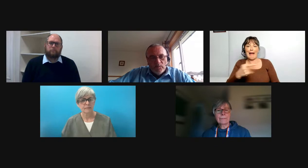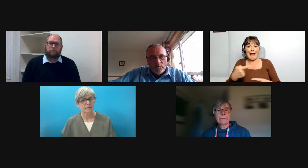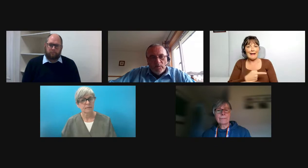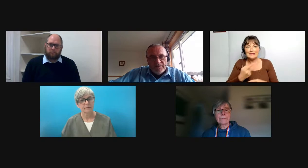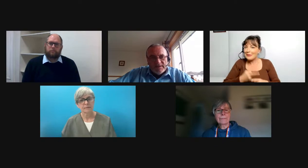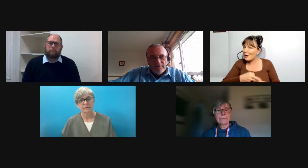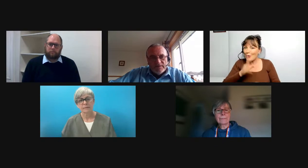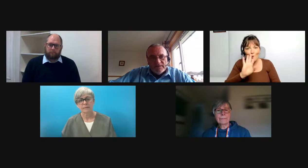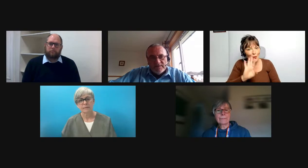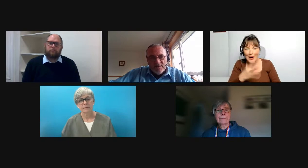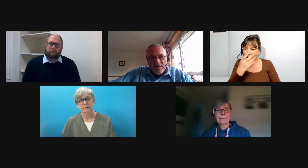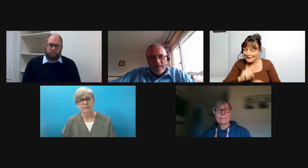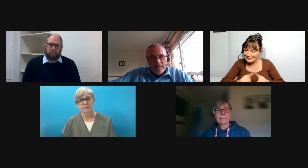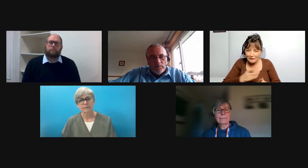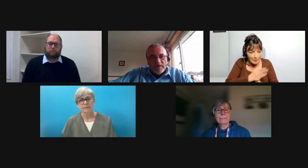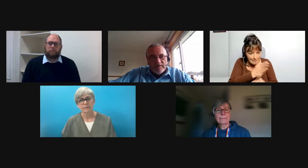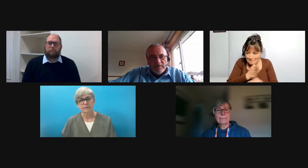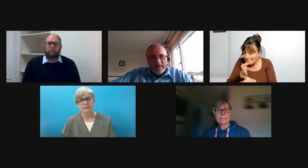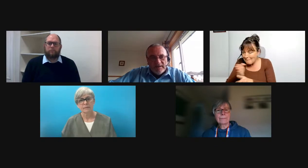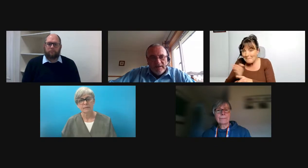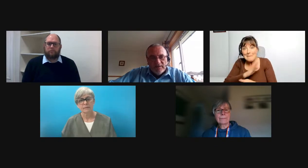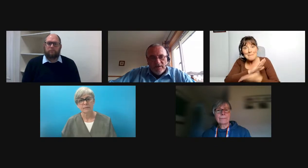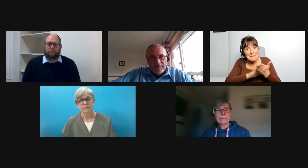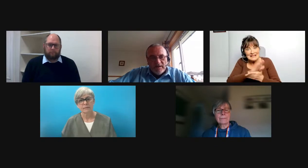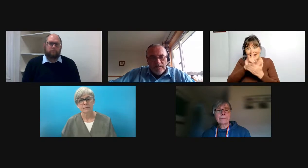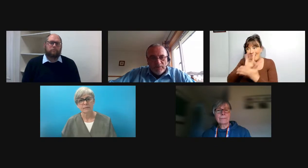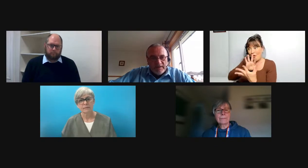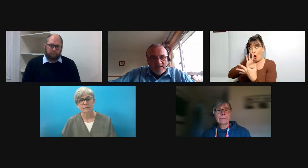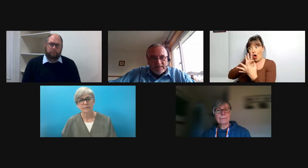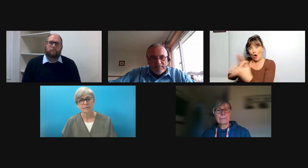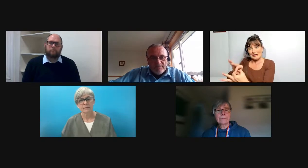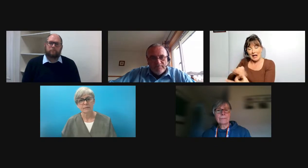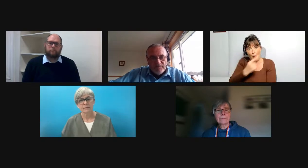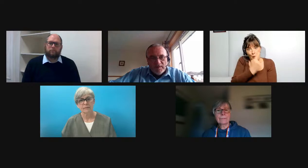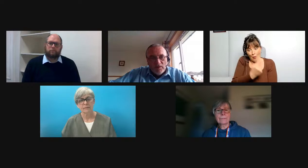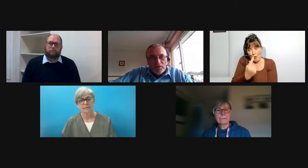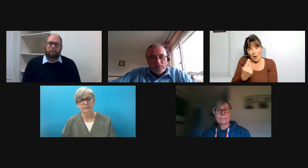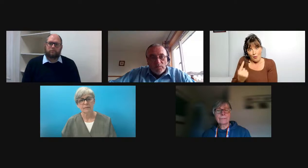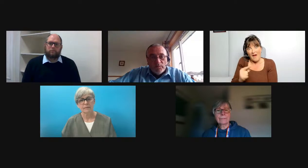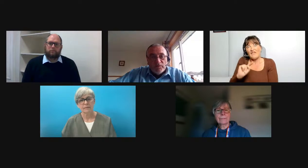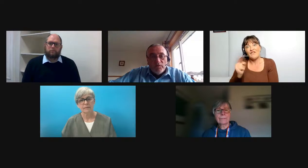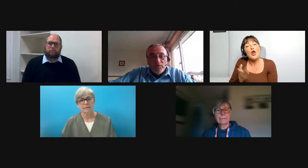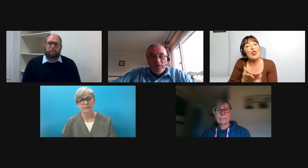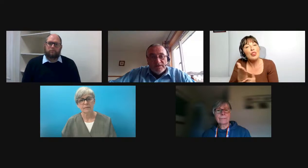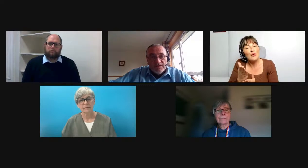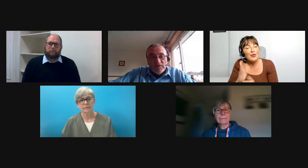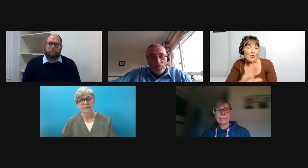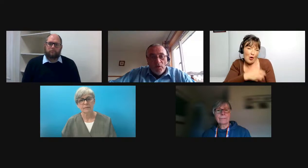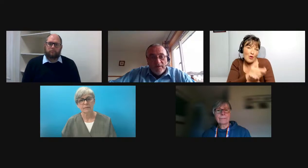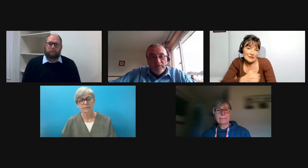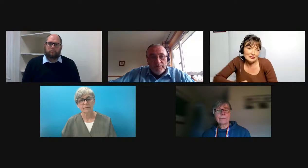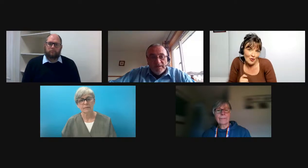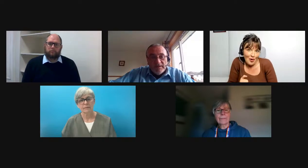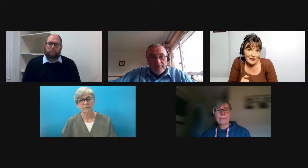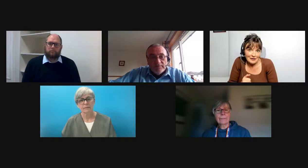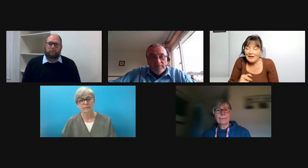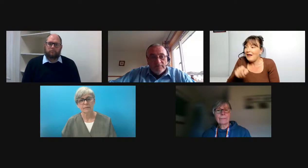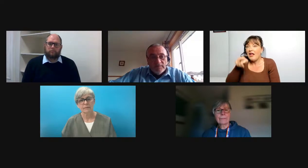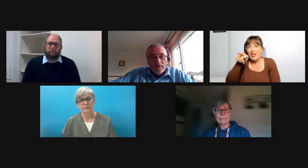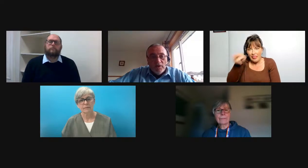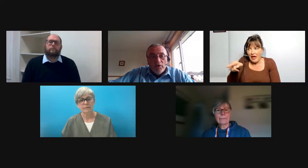contacting the 111 service, they will get the right care in the right place. So what we do know is that not